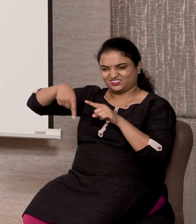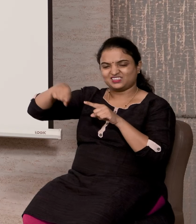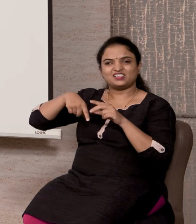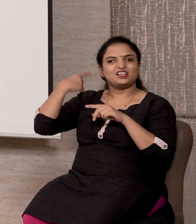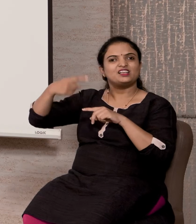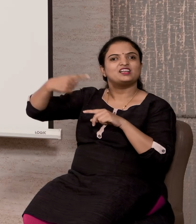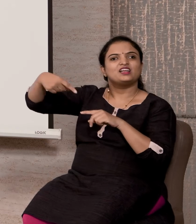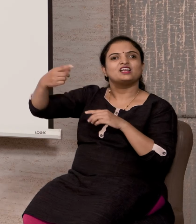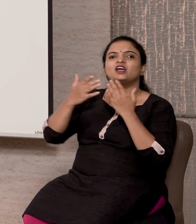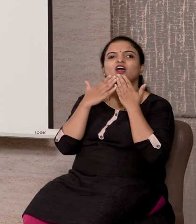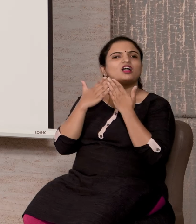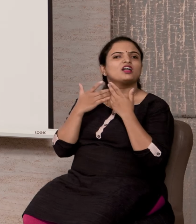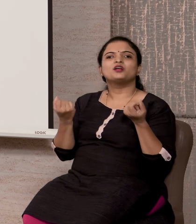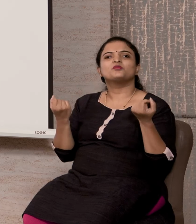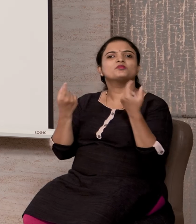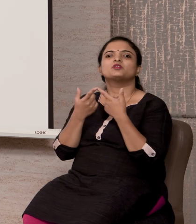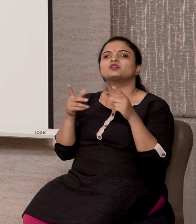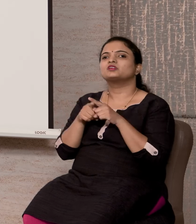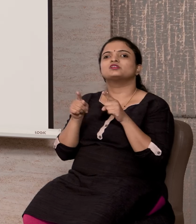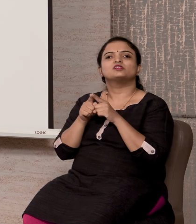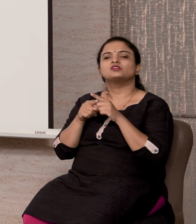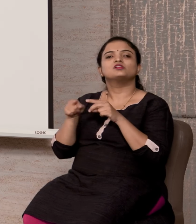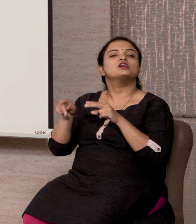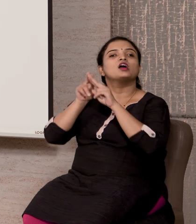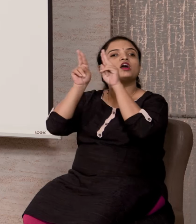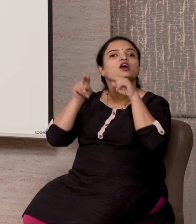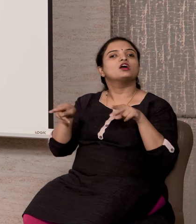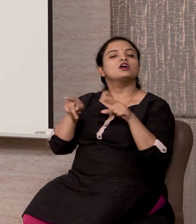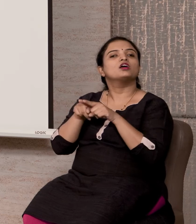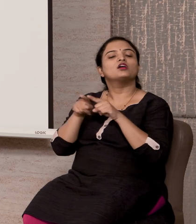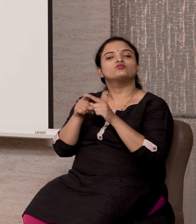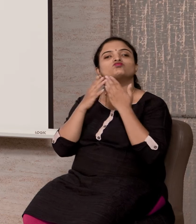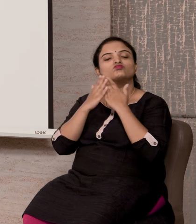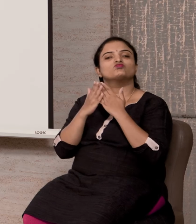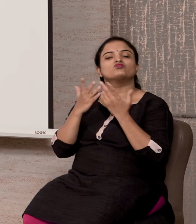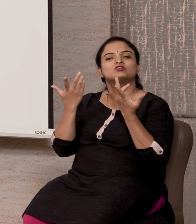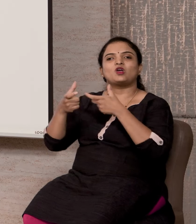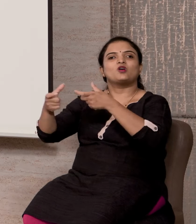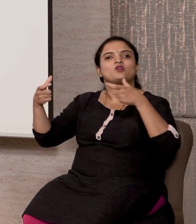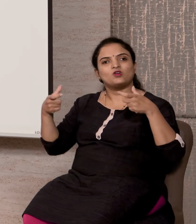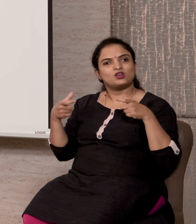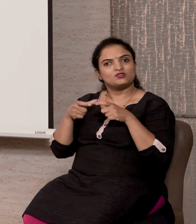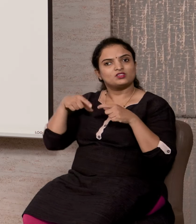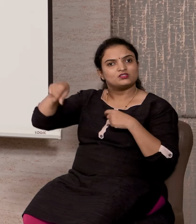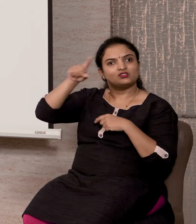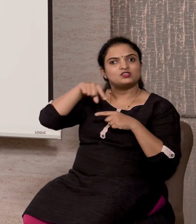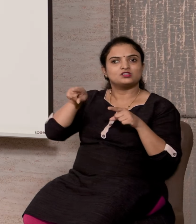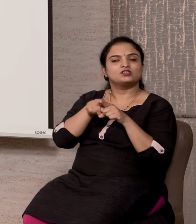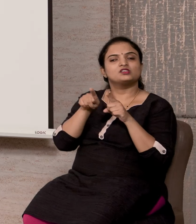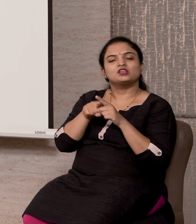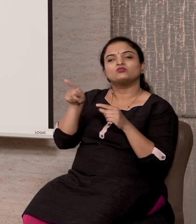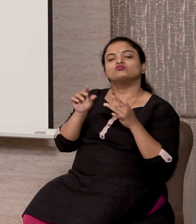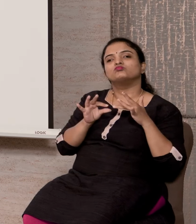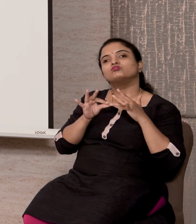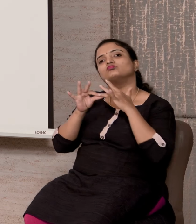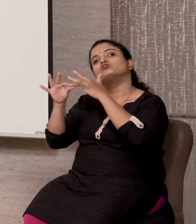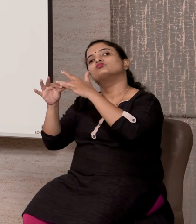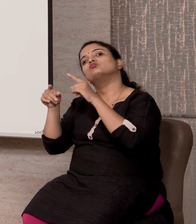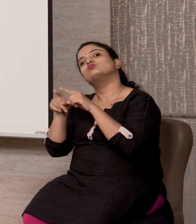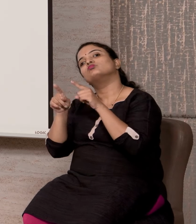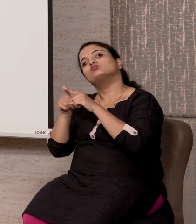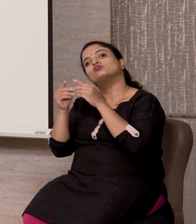this. Again, we published this in international forums of, software engineering and such conferences. And something unique that I had done at Salesforce,